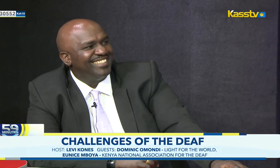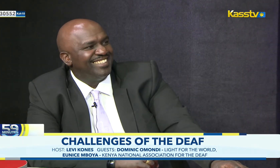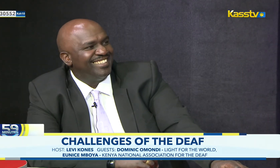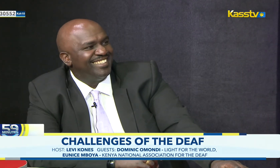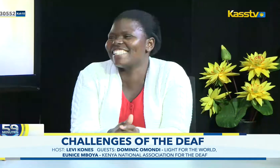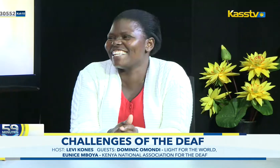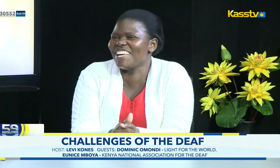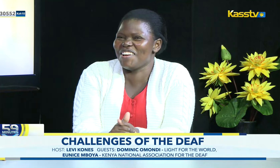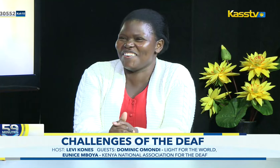Private, yes.